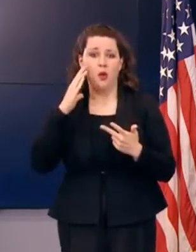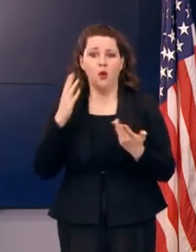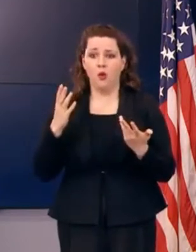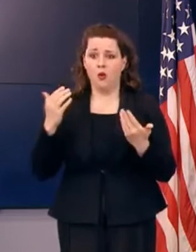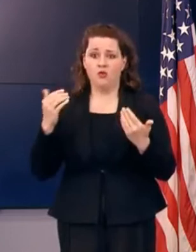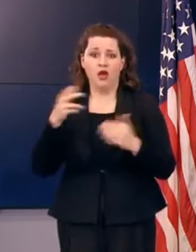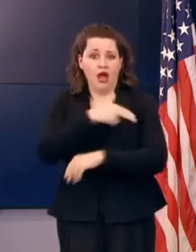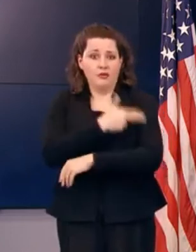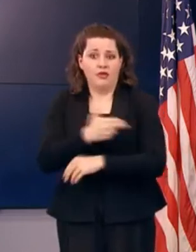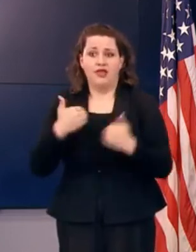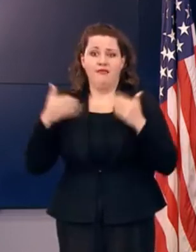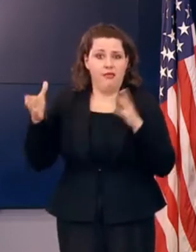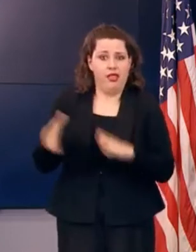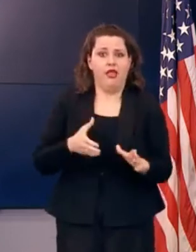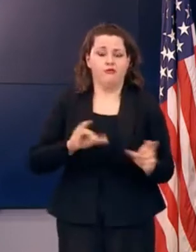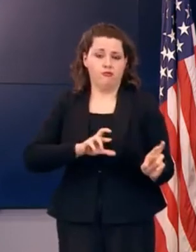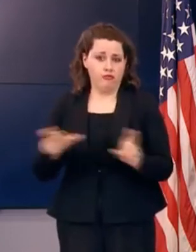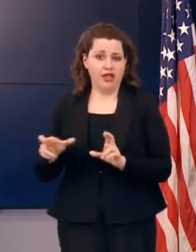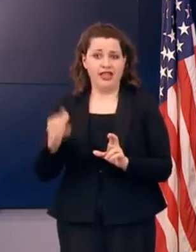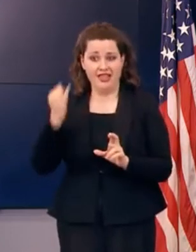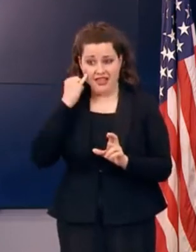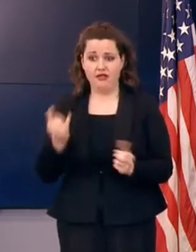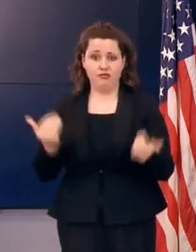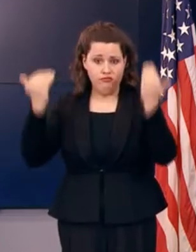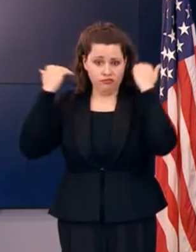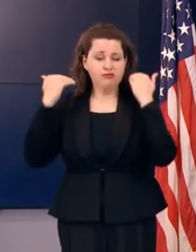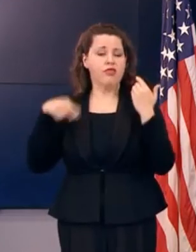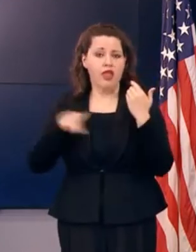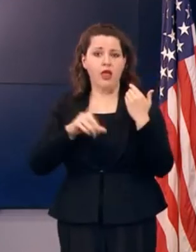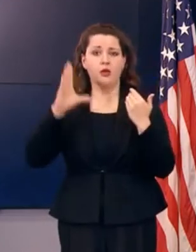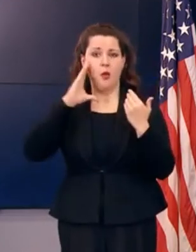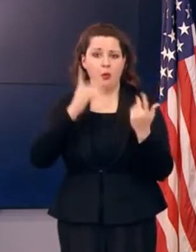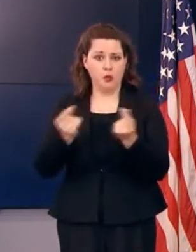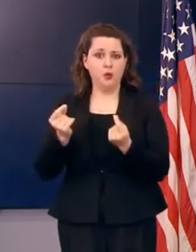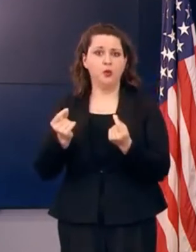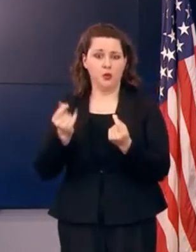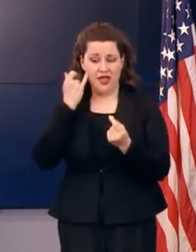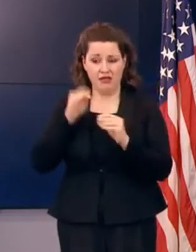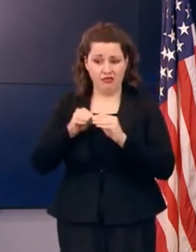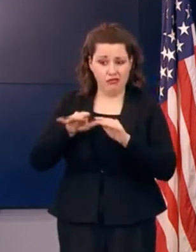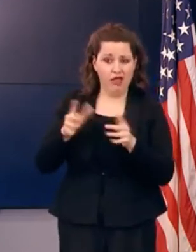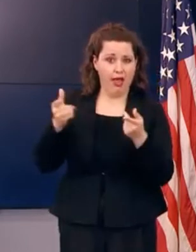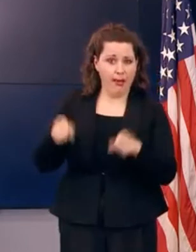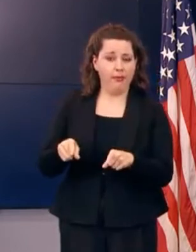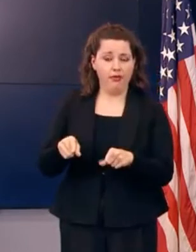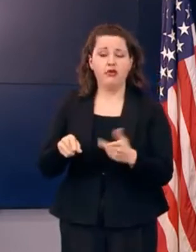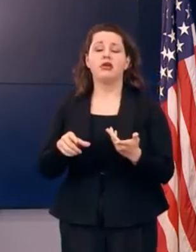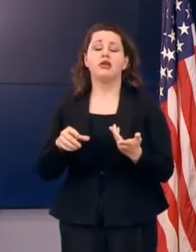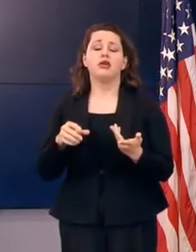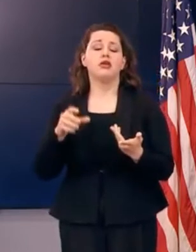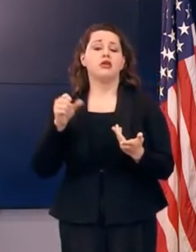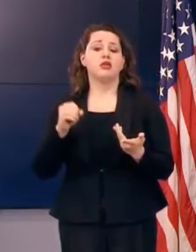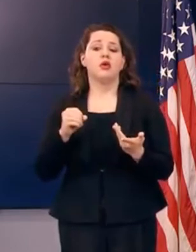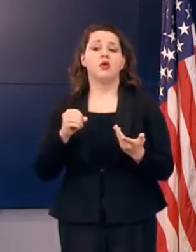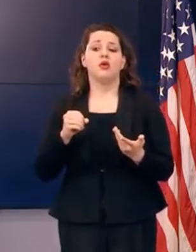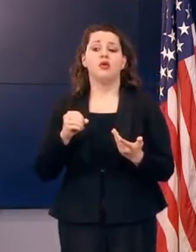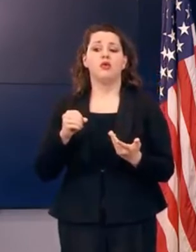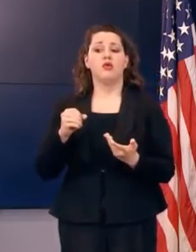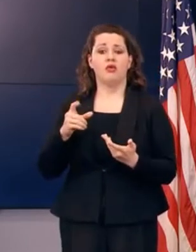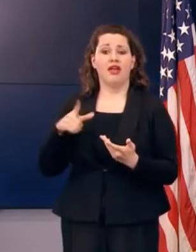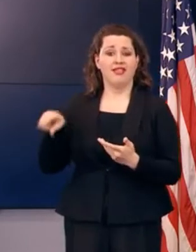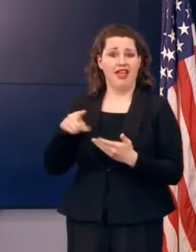that hospitals have put in place to be prepared for an outbreak if that should happen. So I think one of the things that they talked